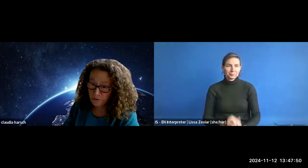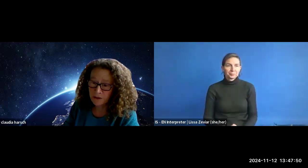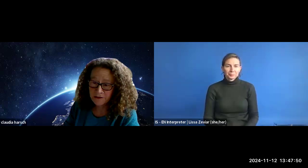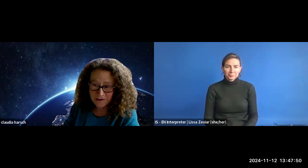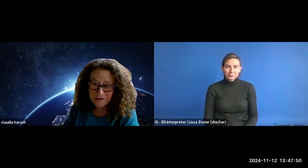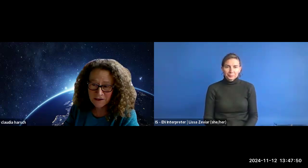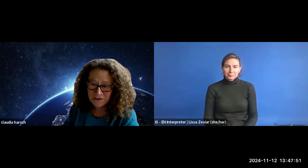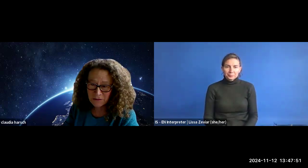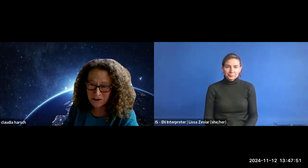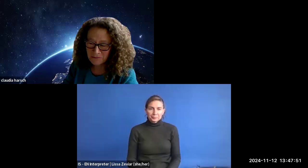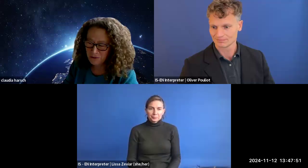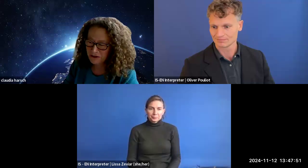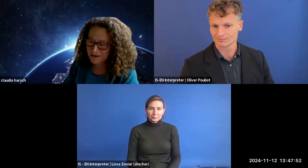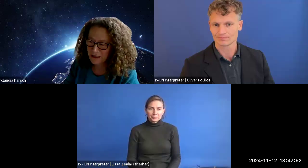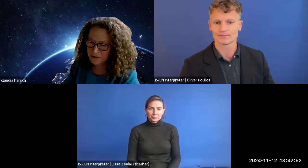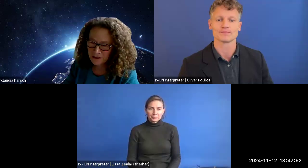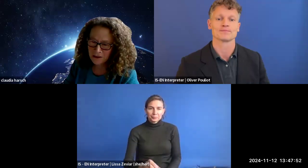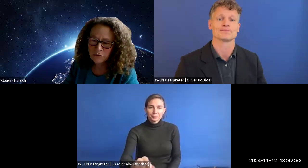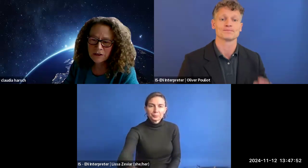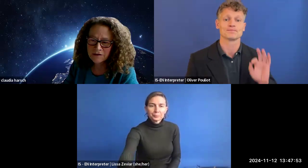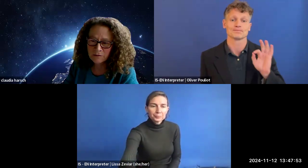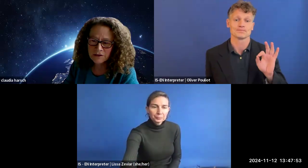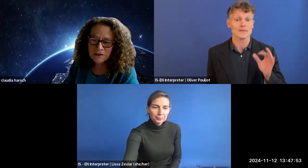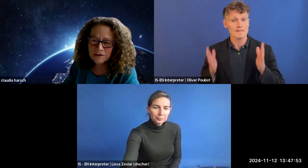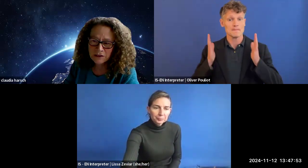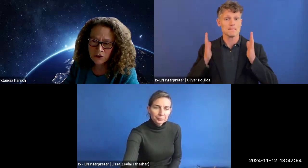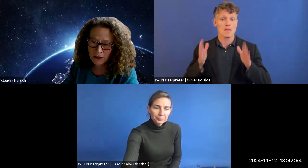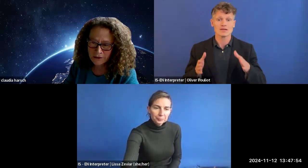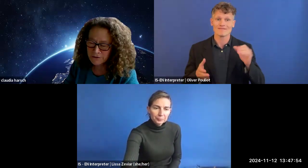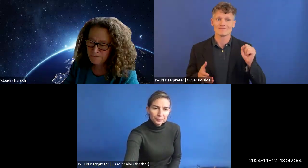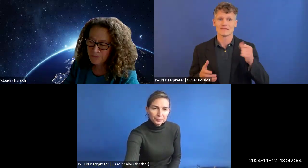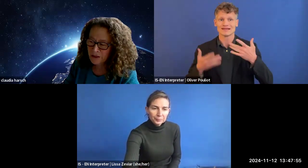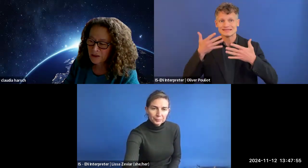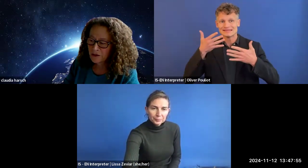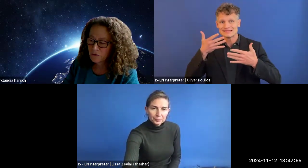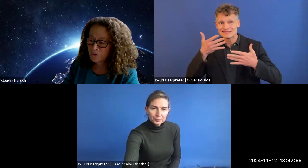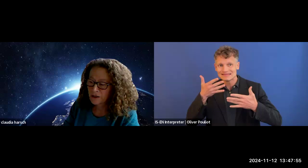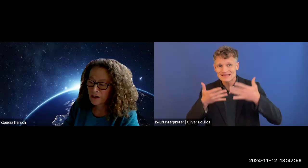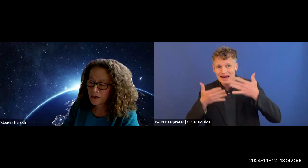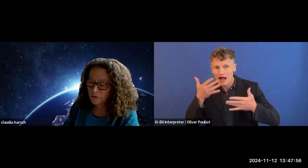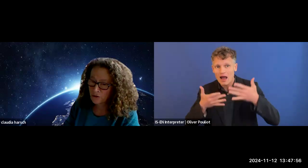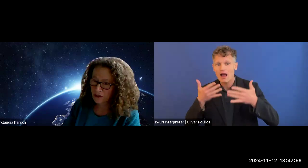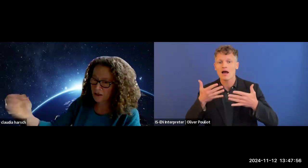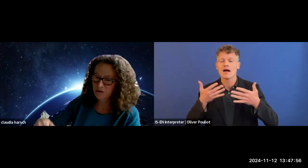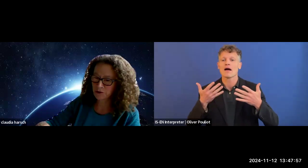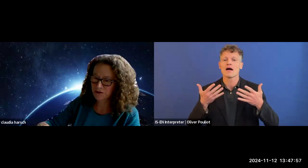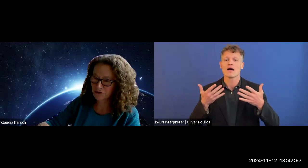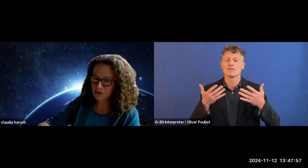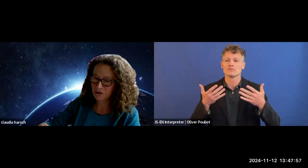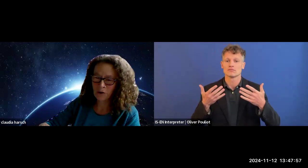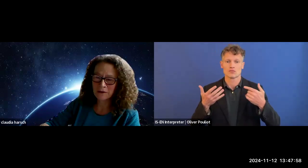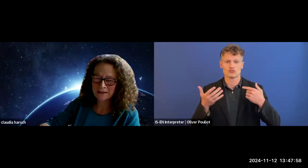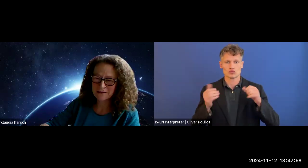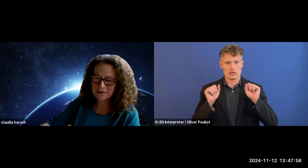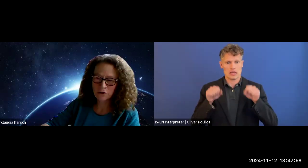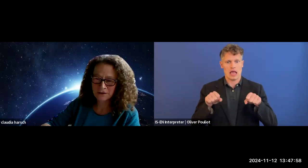sample. So we need test takers here, we need empirical data, and we need some statistical knowledge. You can get experts into